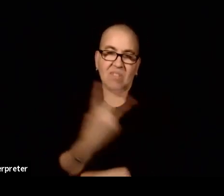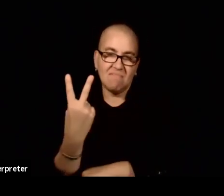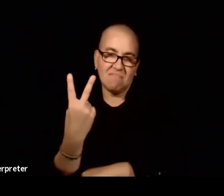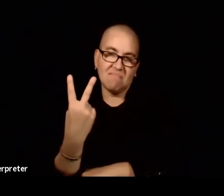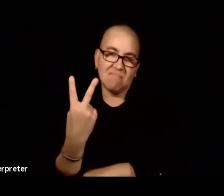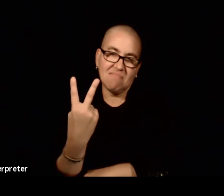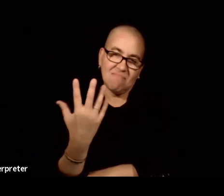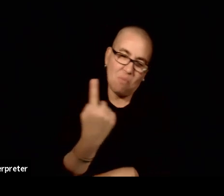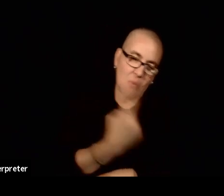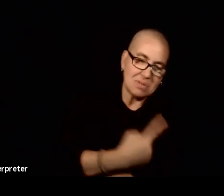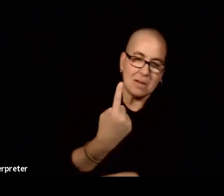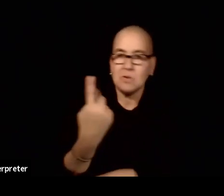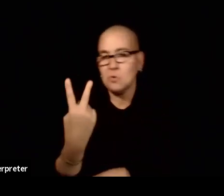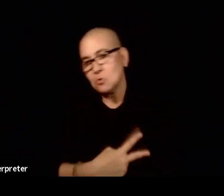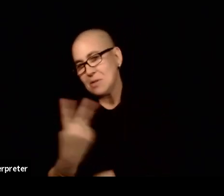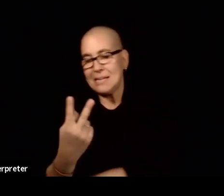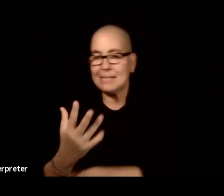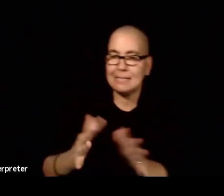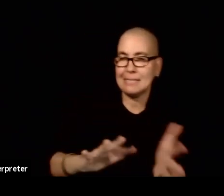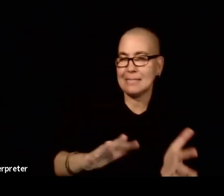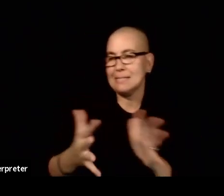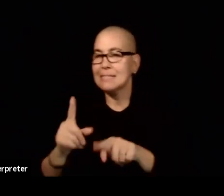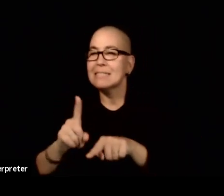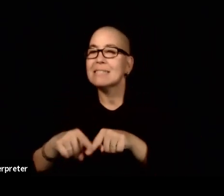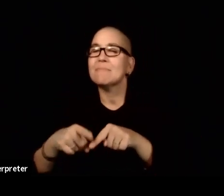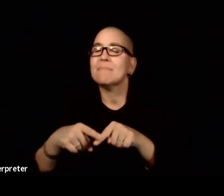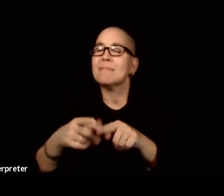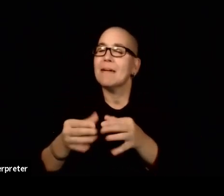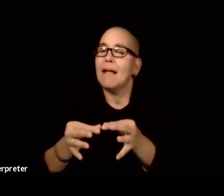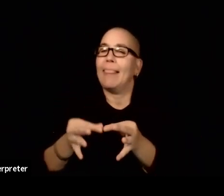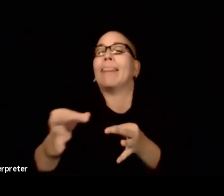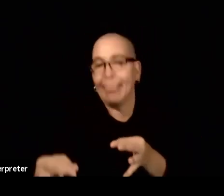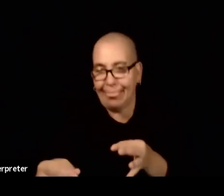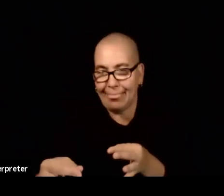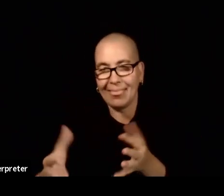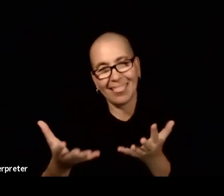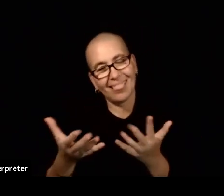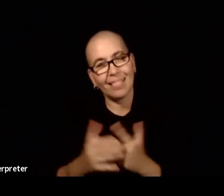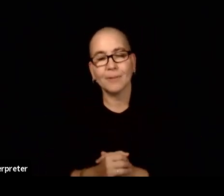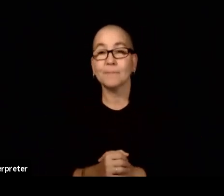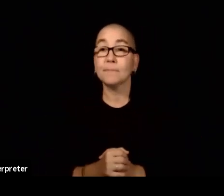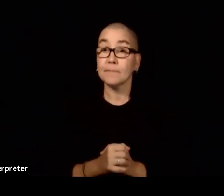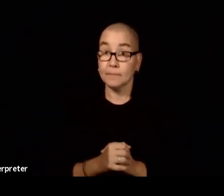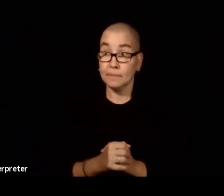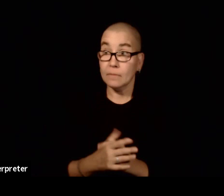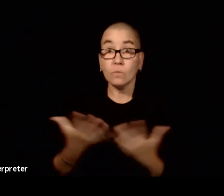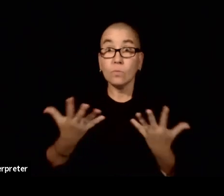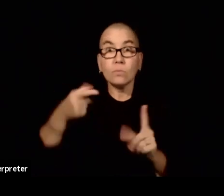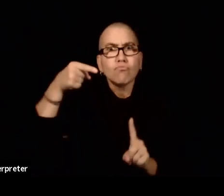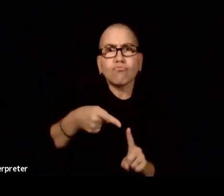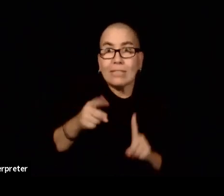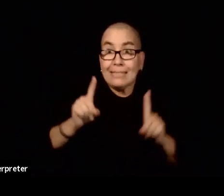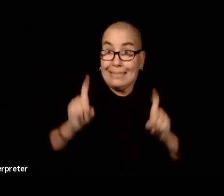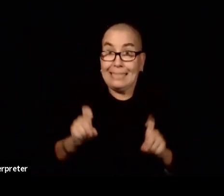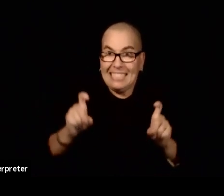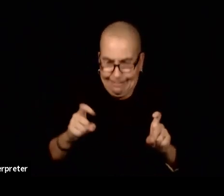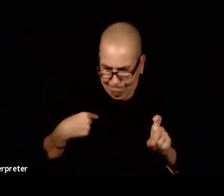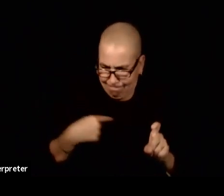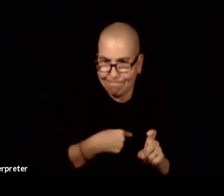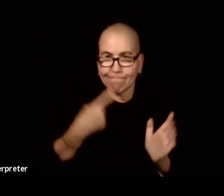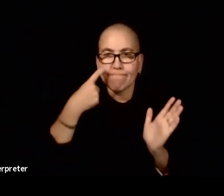our operation is that at the very beginning of the pandemic, we recognized the need to be